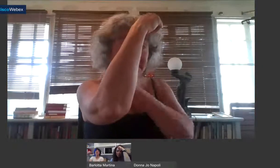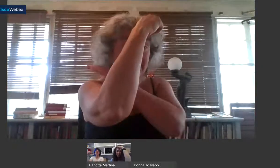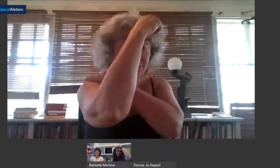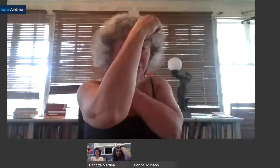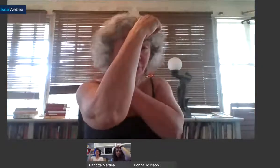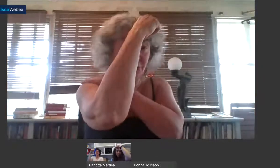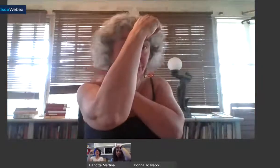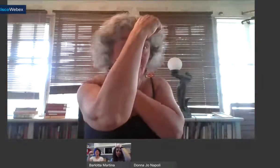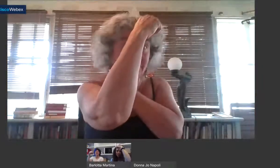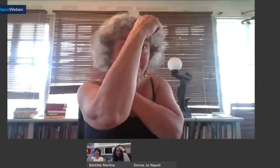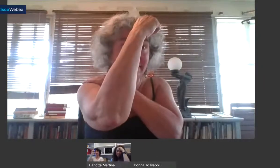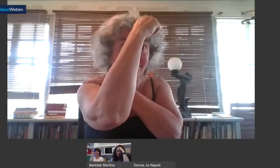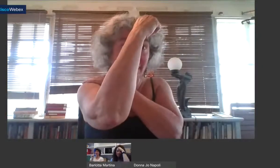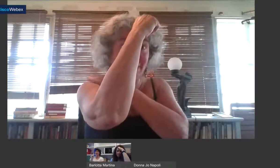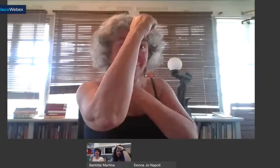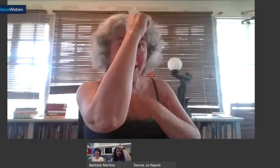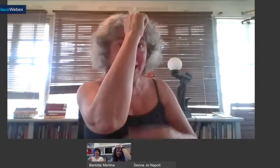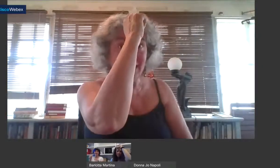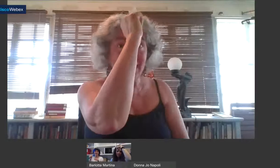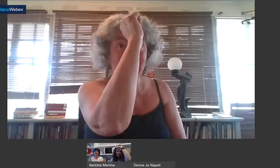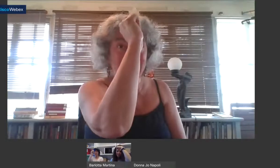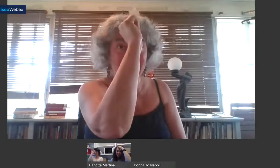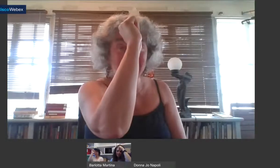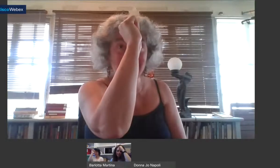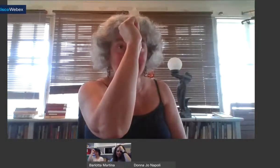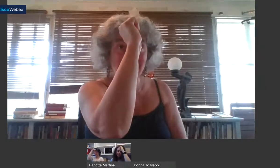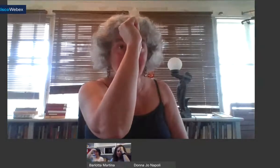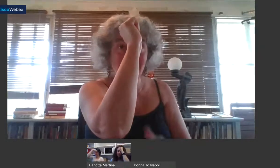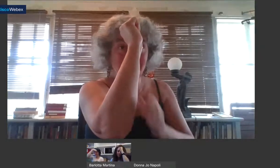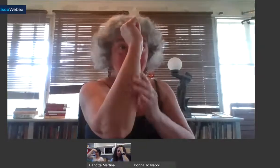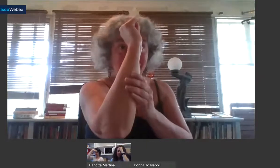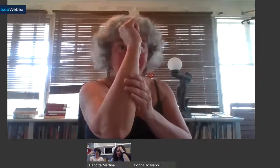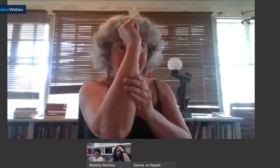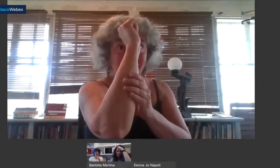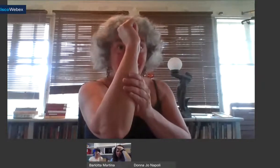little, so your shoulder's involved. And